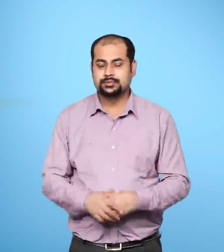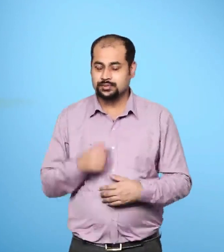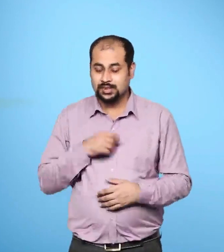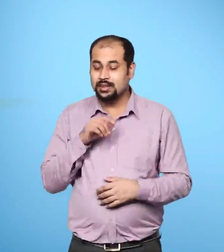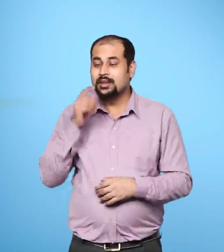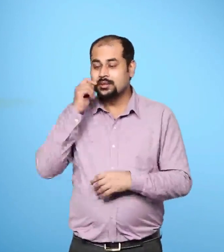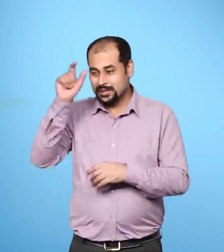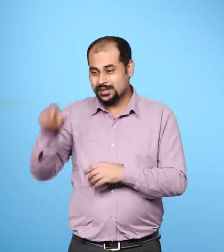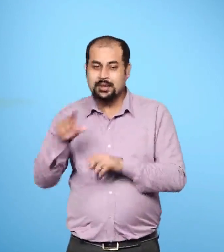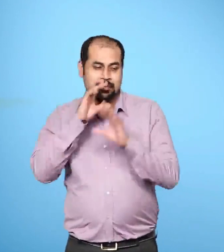seated on his throne